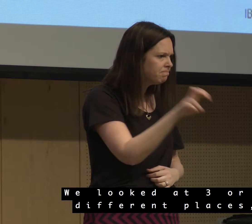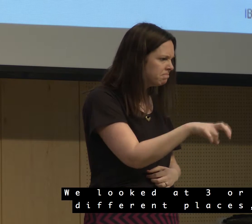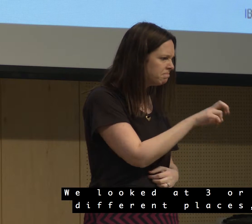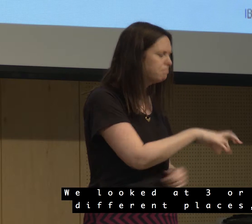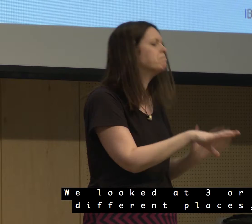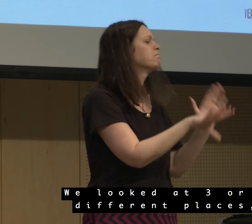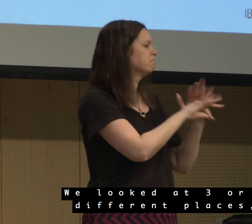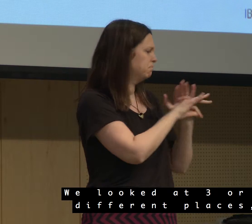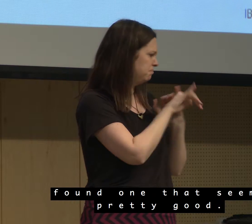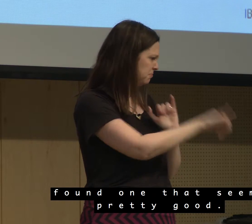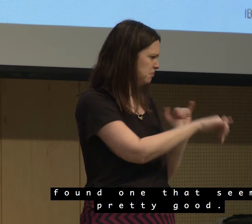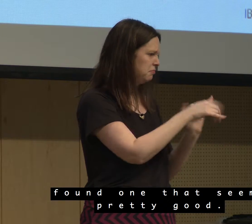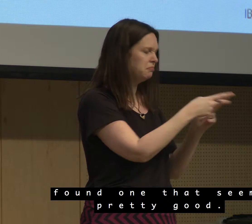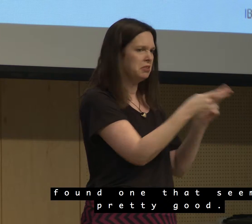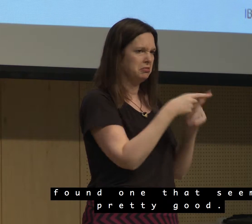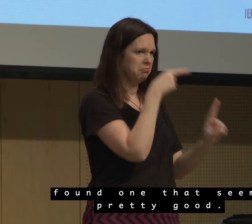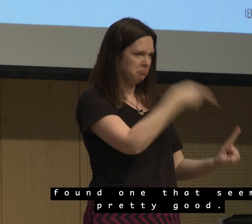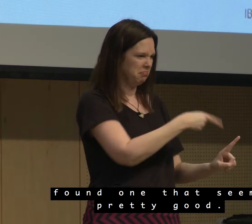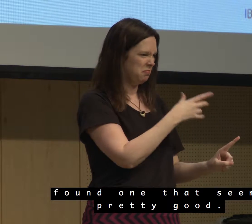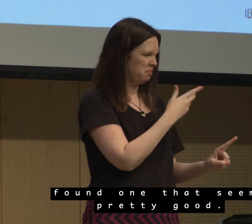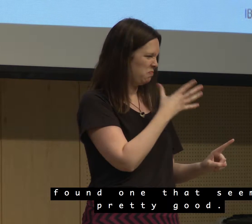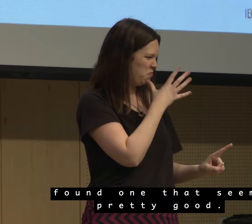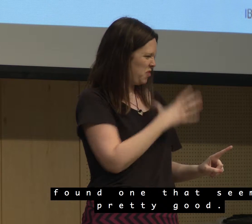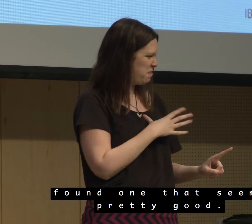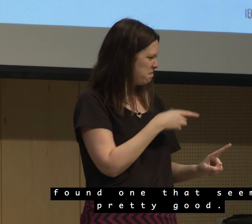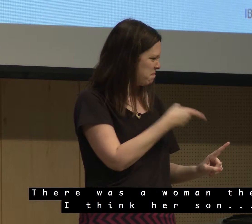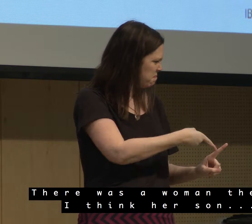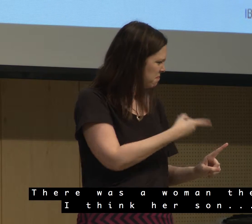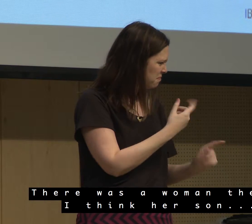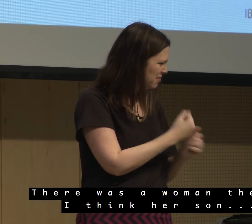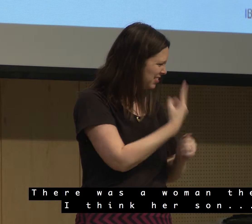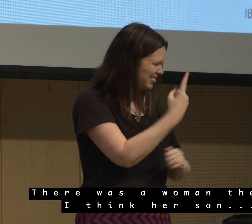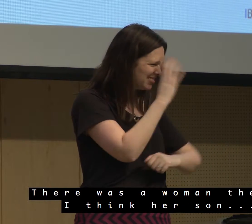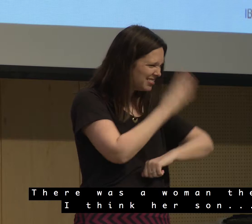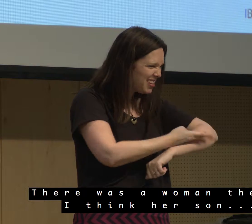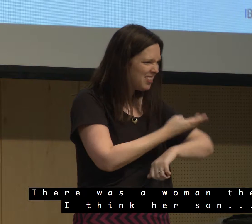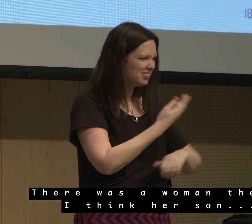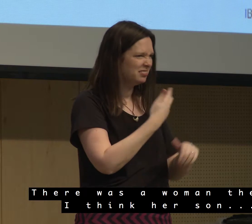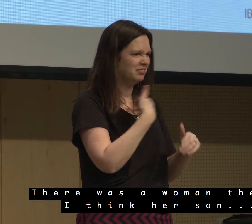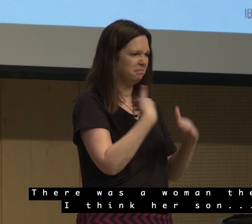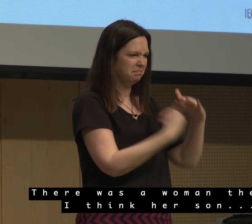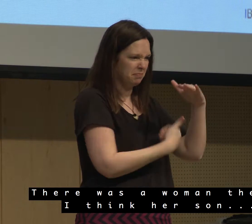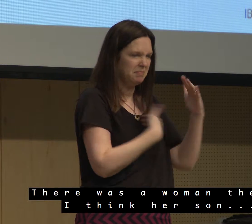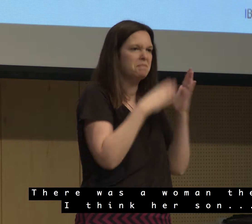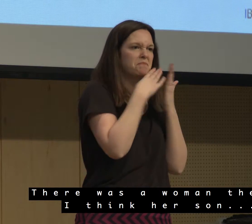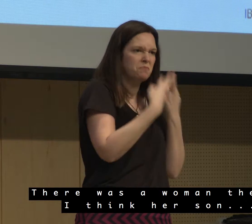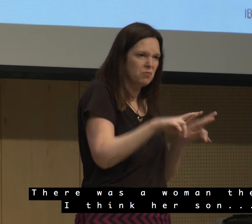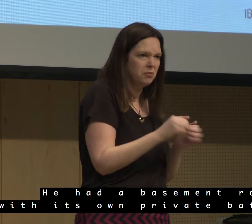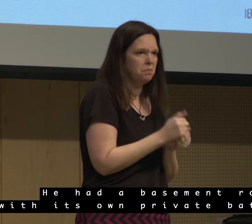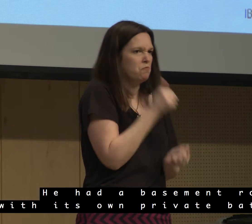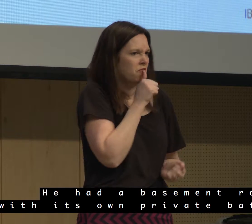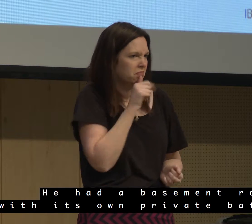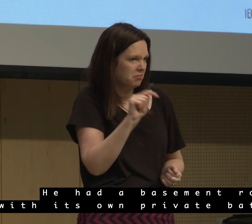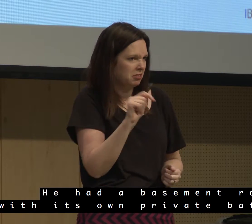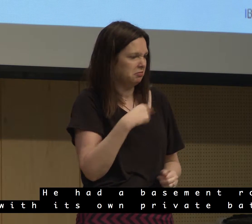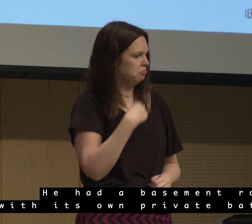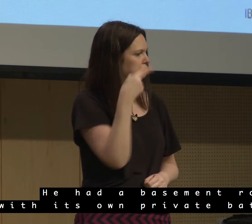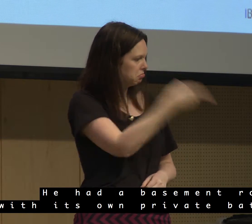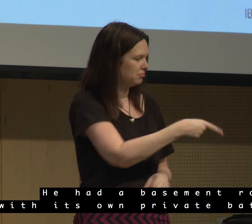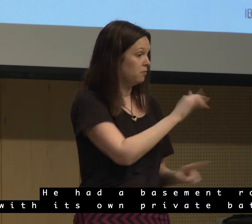different places, found one that seemed pretty good. There was a woman there, I think her son, he had a basement room with